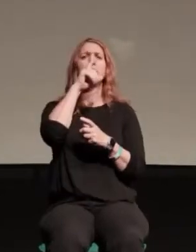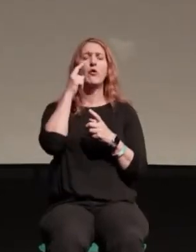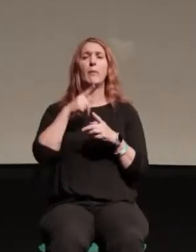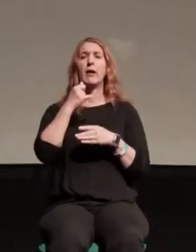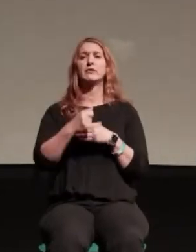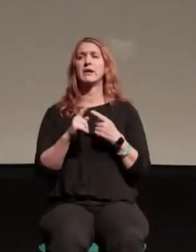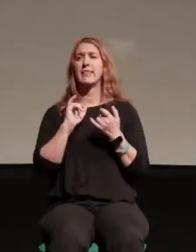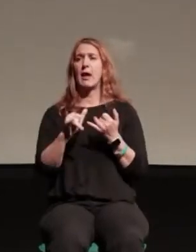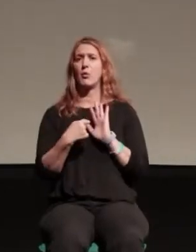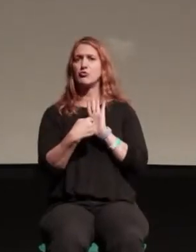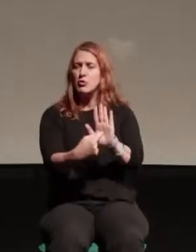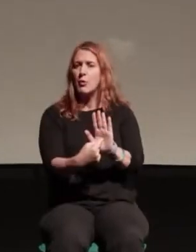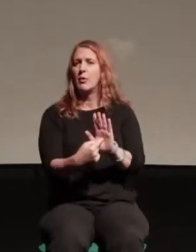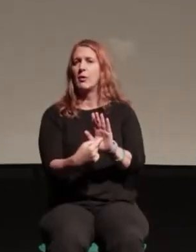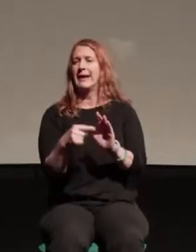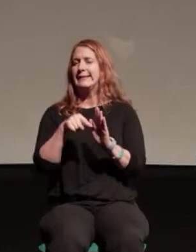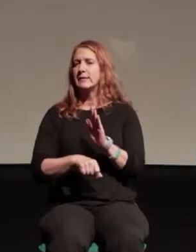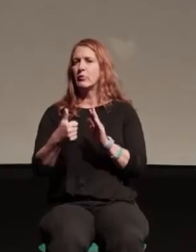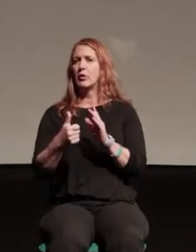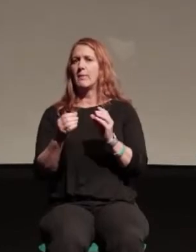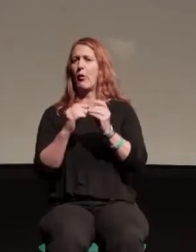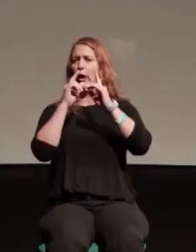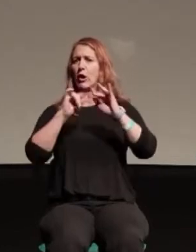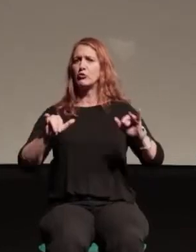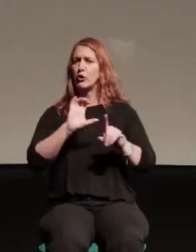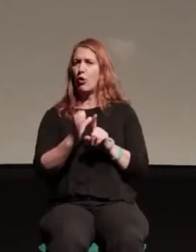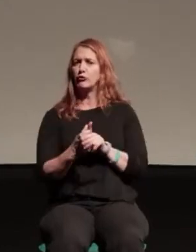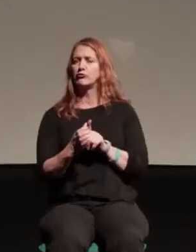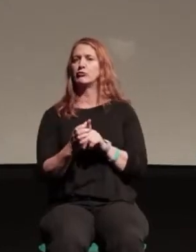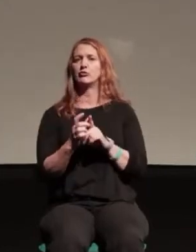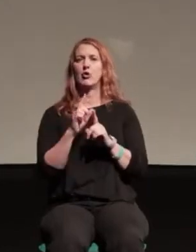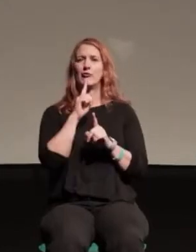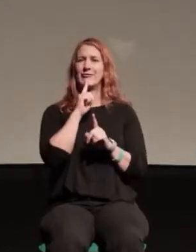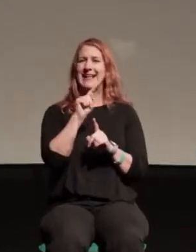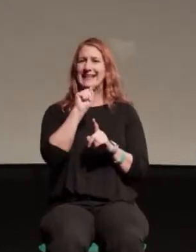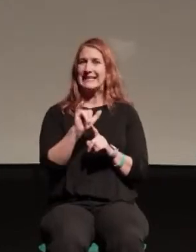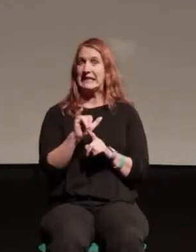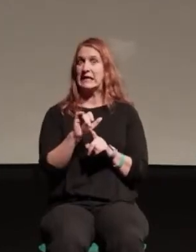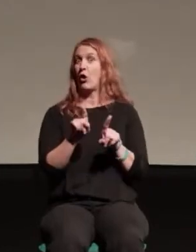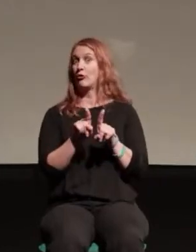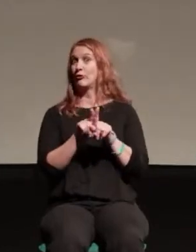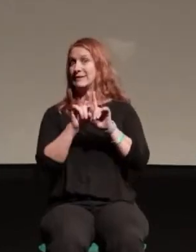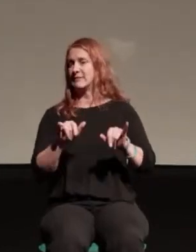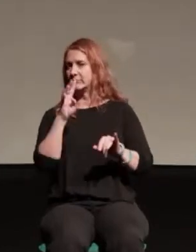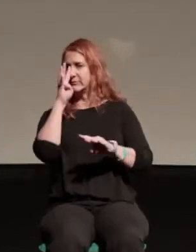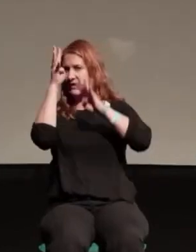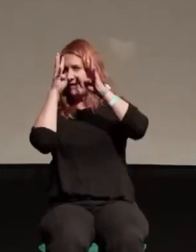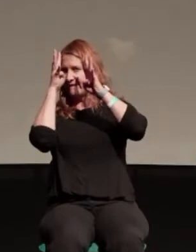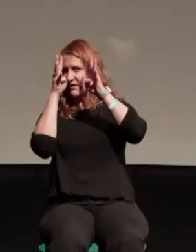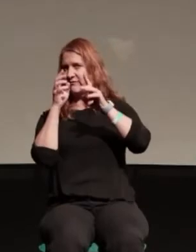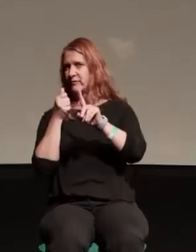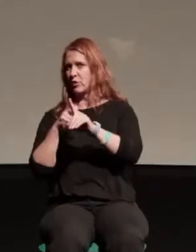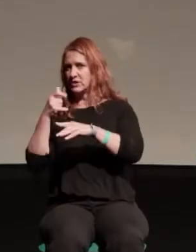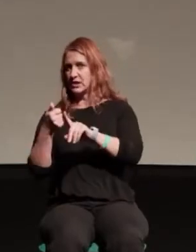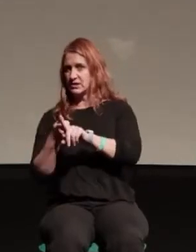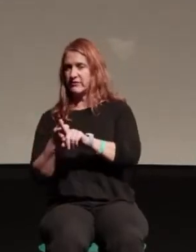to reflect a deeper, more multicultural reality and be innovative. Ultimately, though,